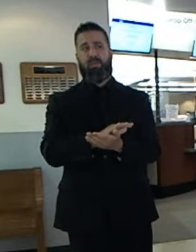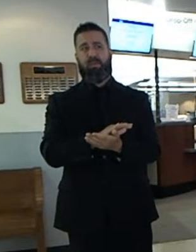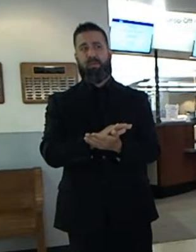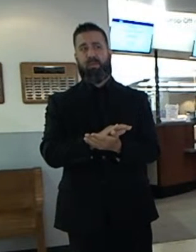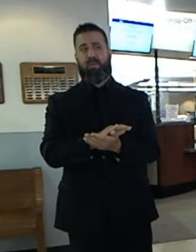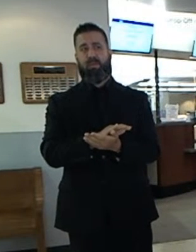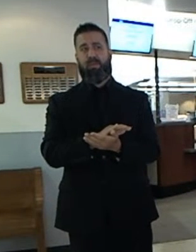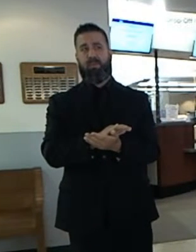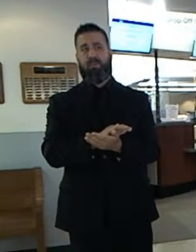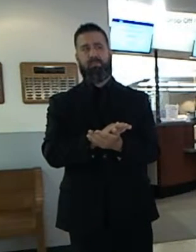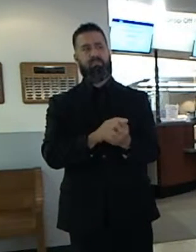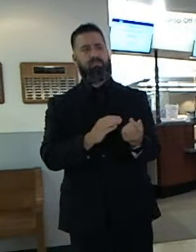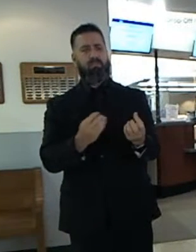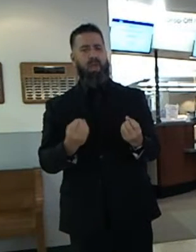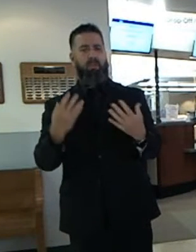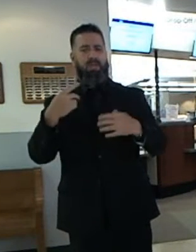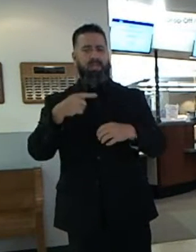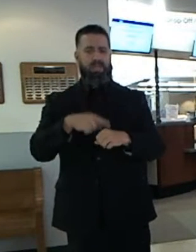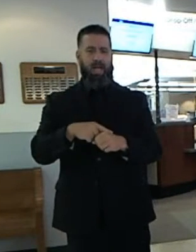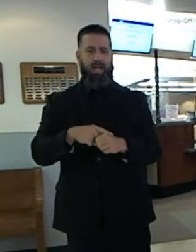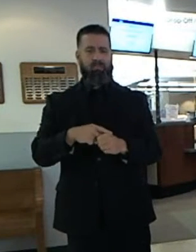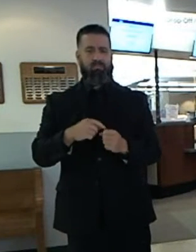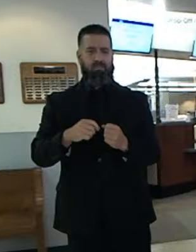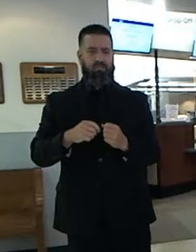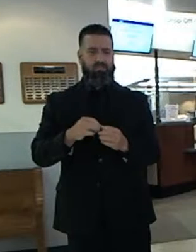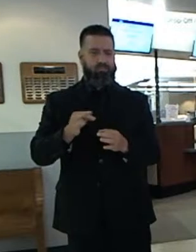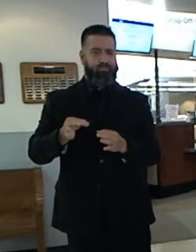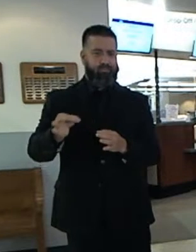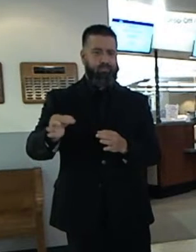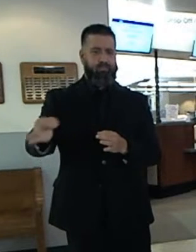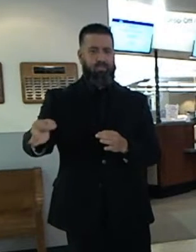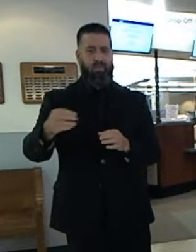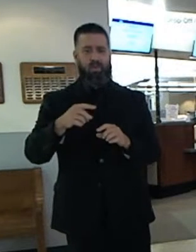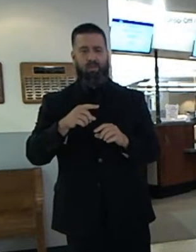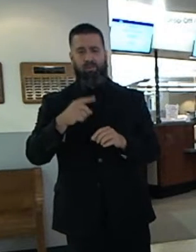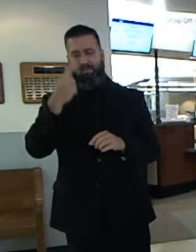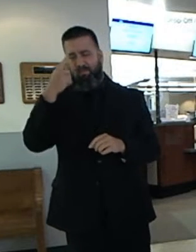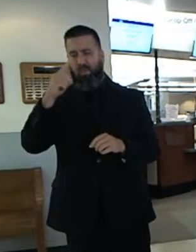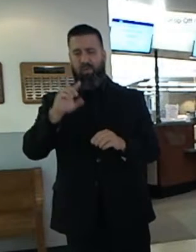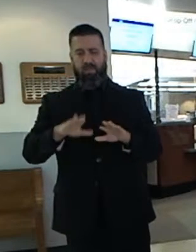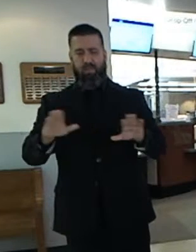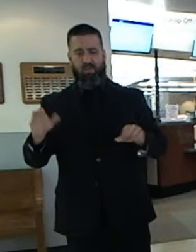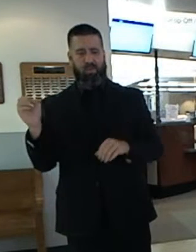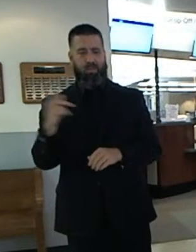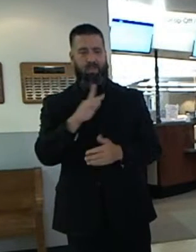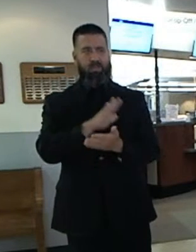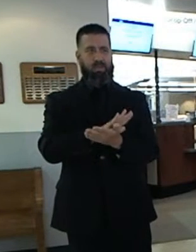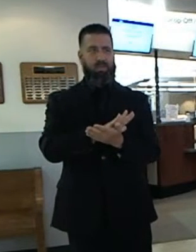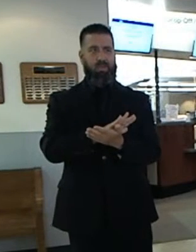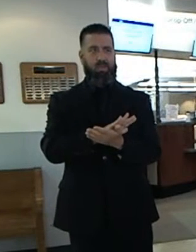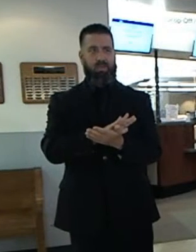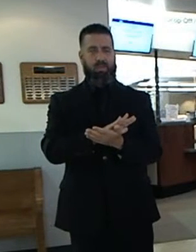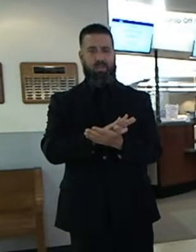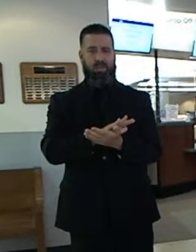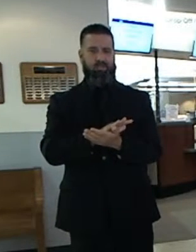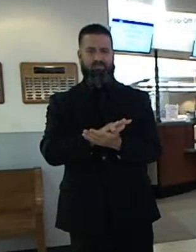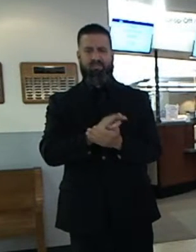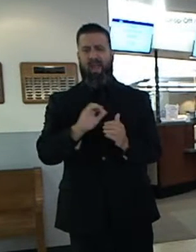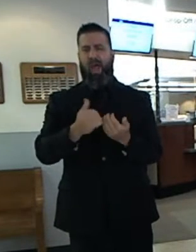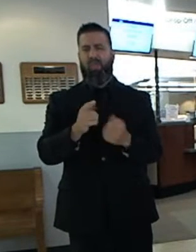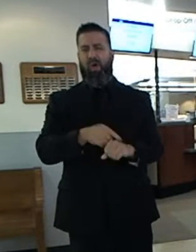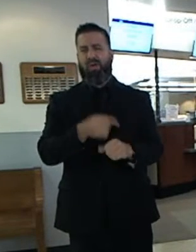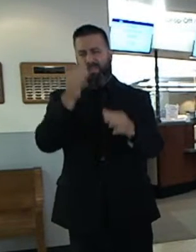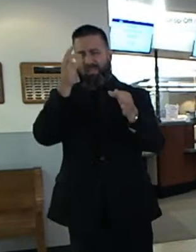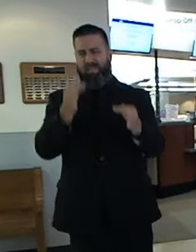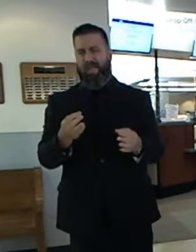to elapse for kids to be back in the classroom and teachers to get there virtually, I guess, to kind of weigh what's next? Anything?